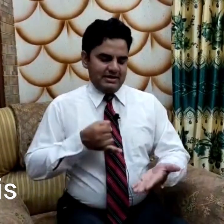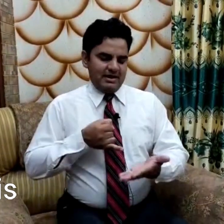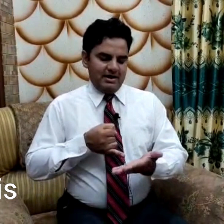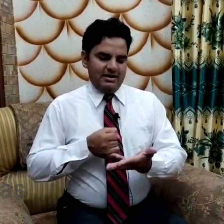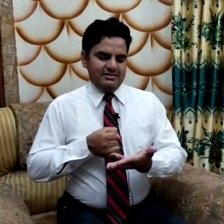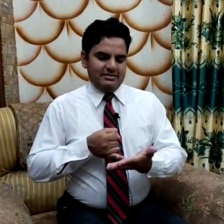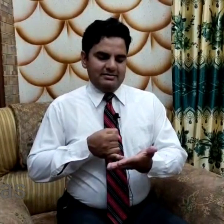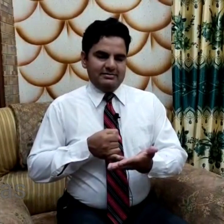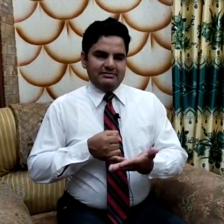at